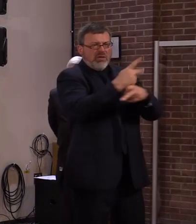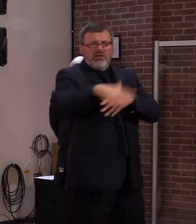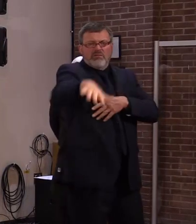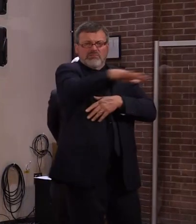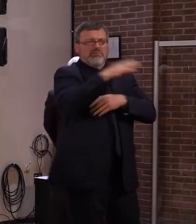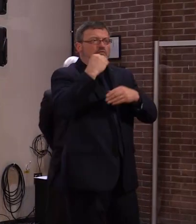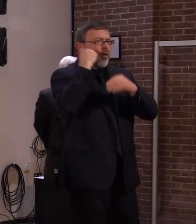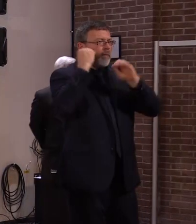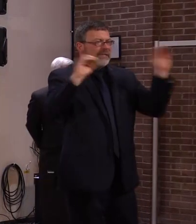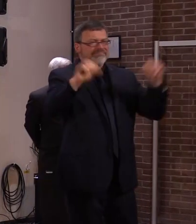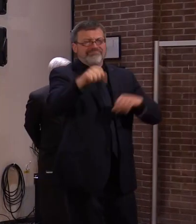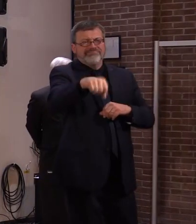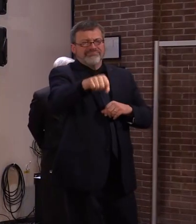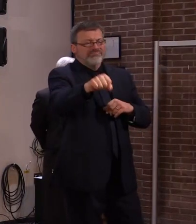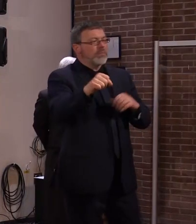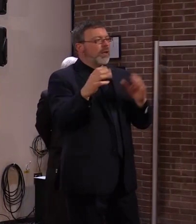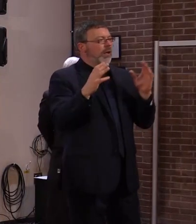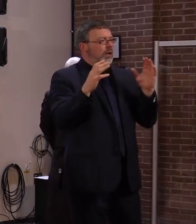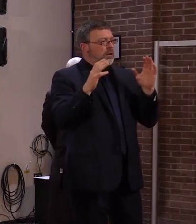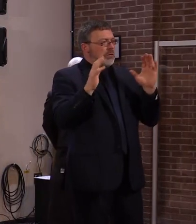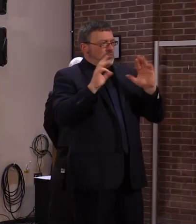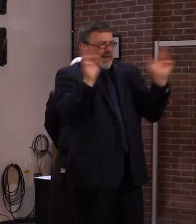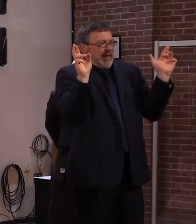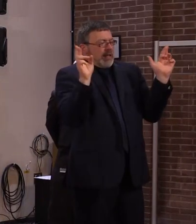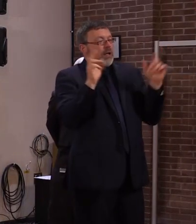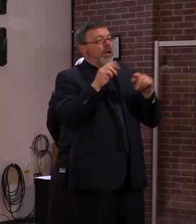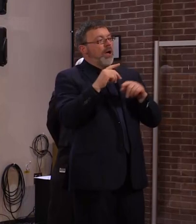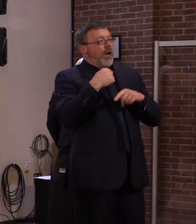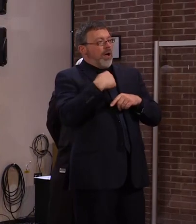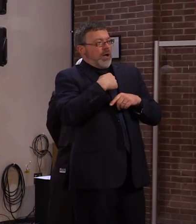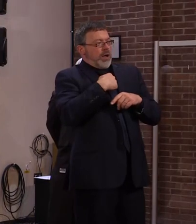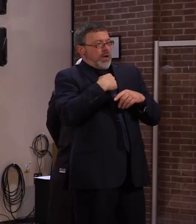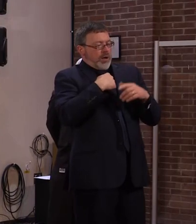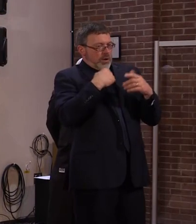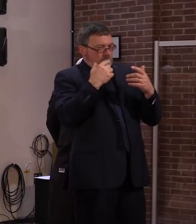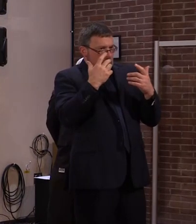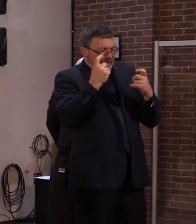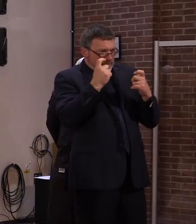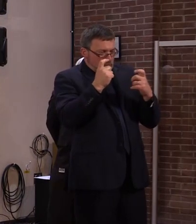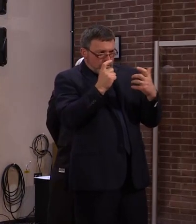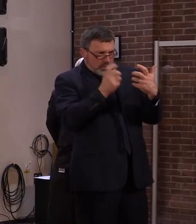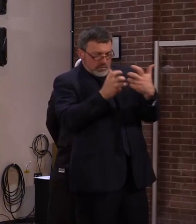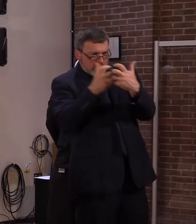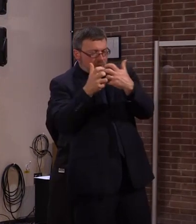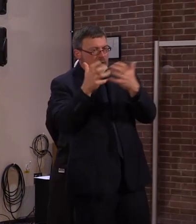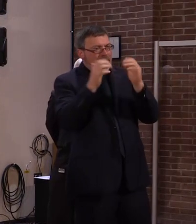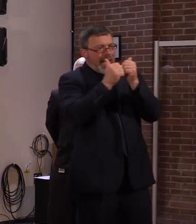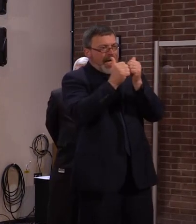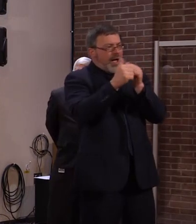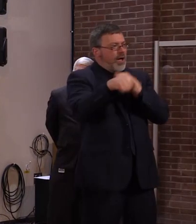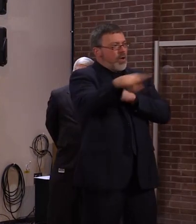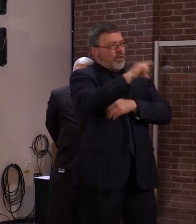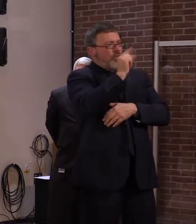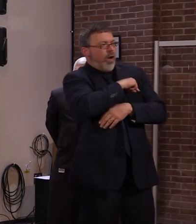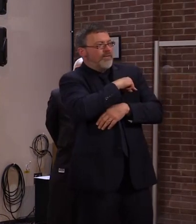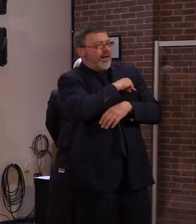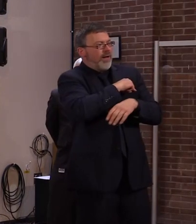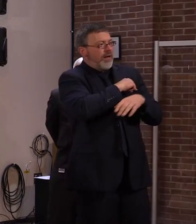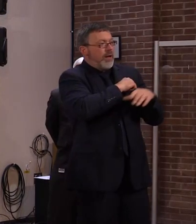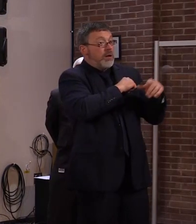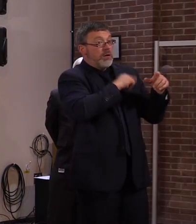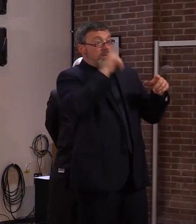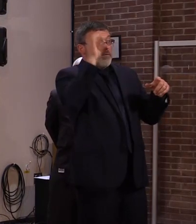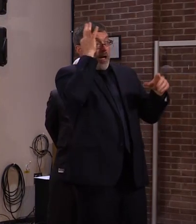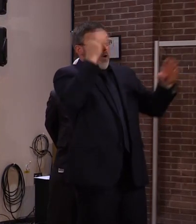parameters of the program and receiving some news from the federal government today and from the White House call